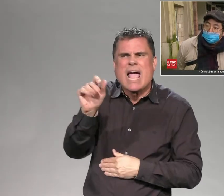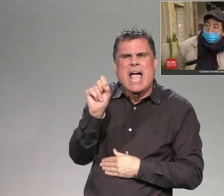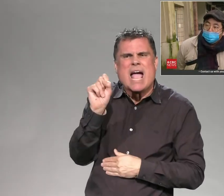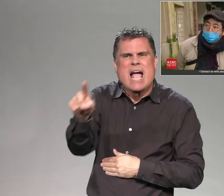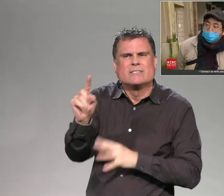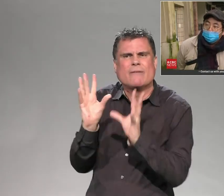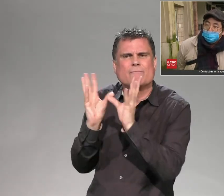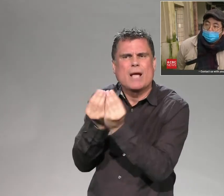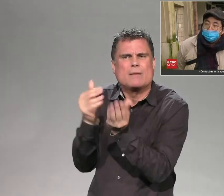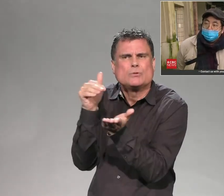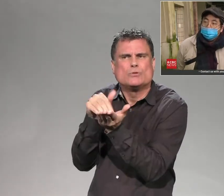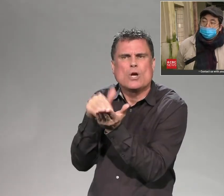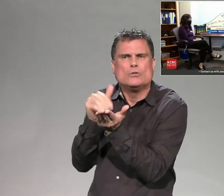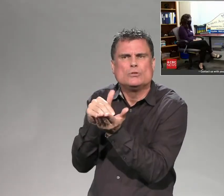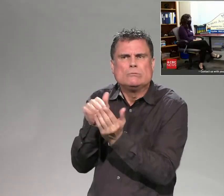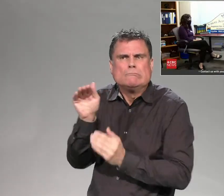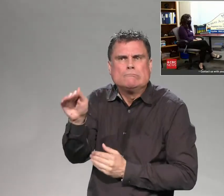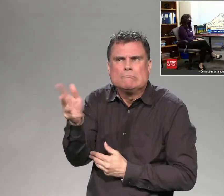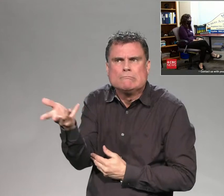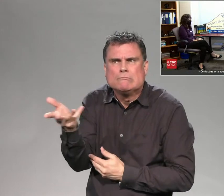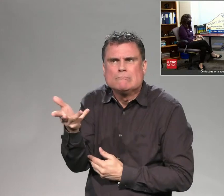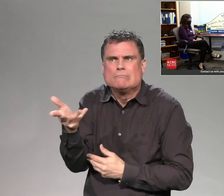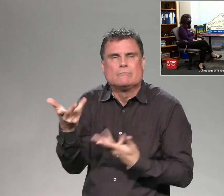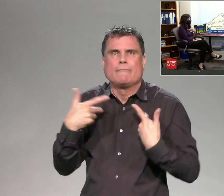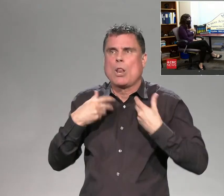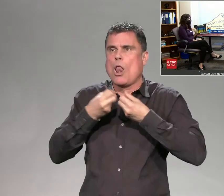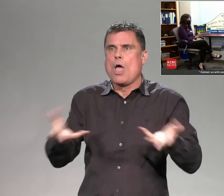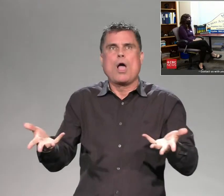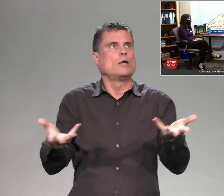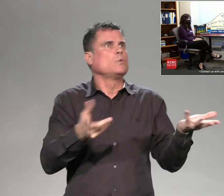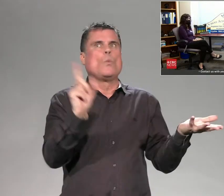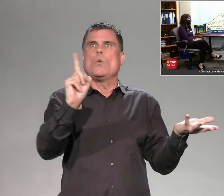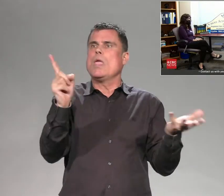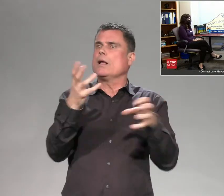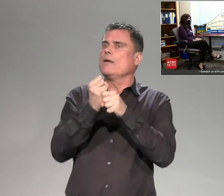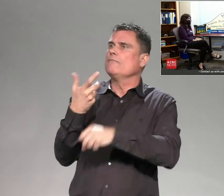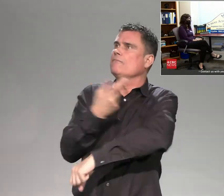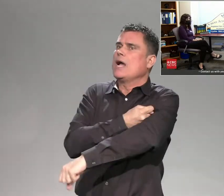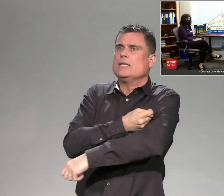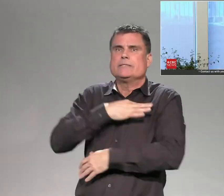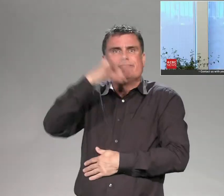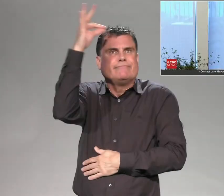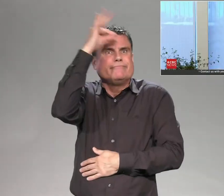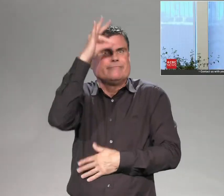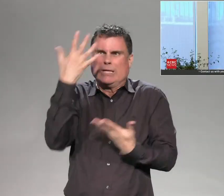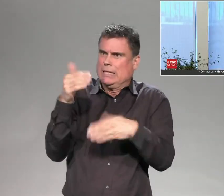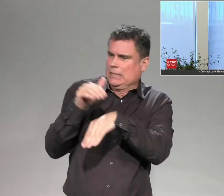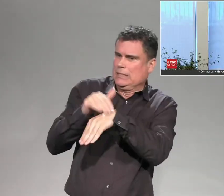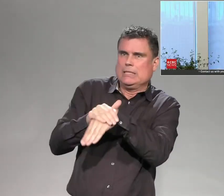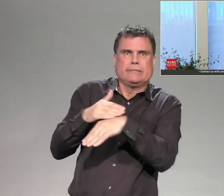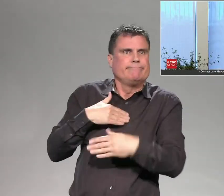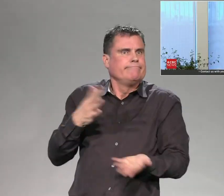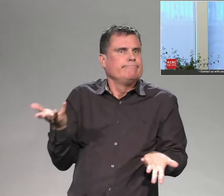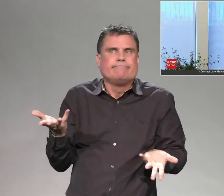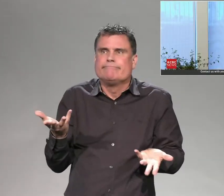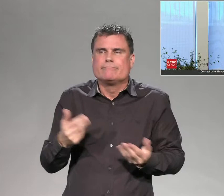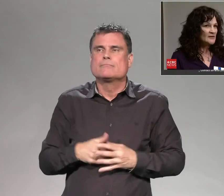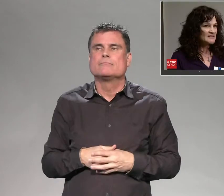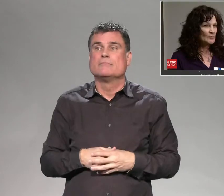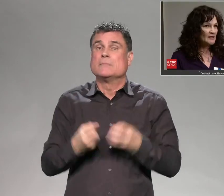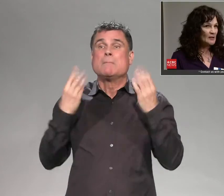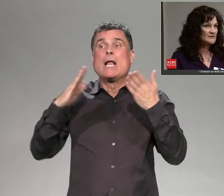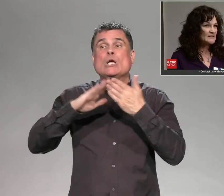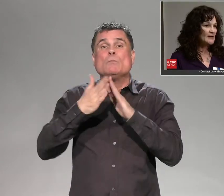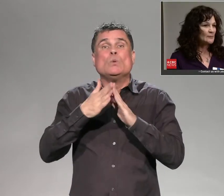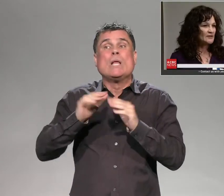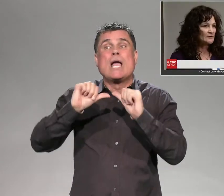where to get the vaccine at all. There are plenty of organizations that want to help with the vaccination drive, but they're often on the sidelines.